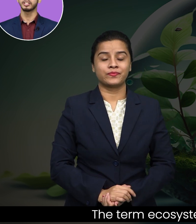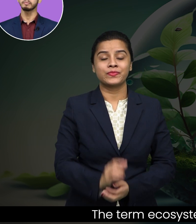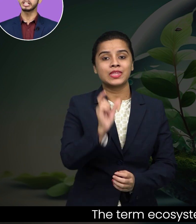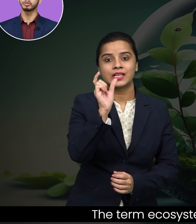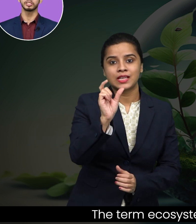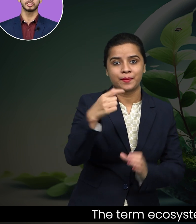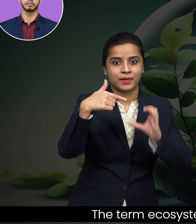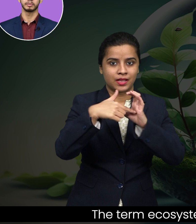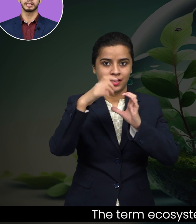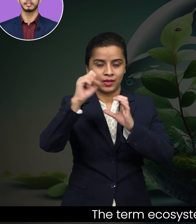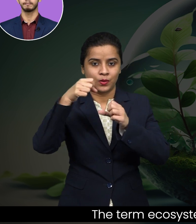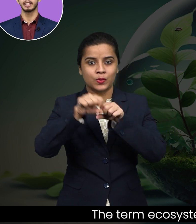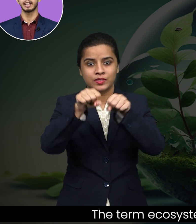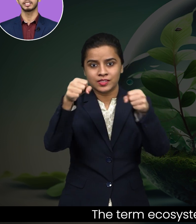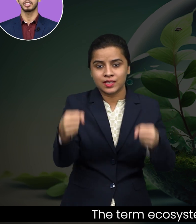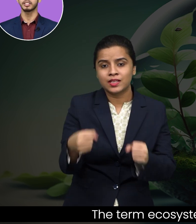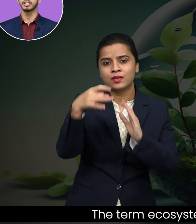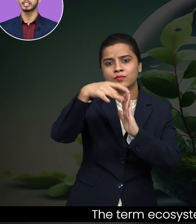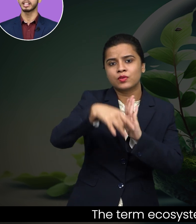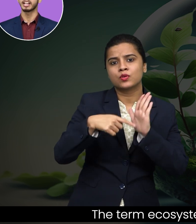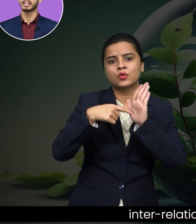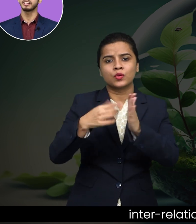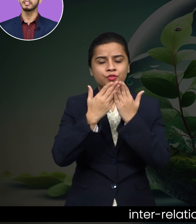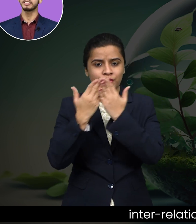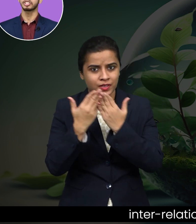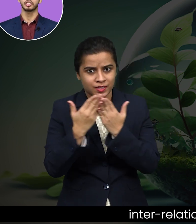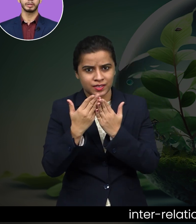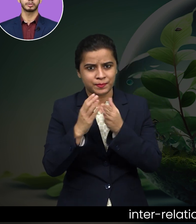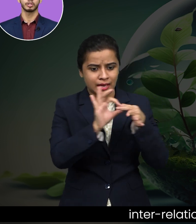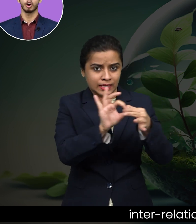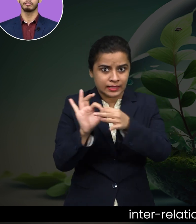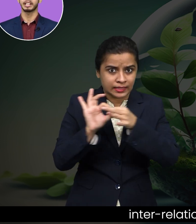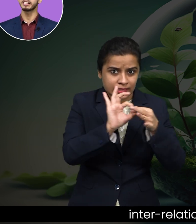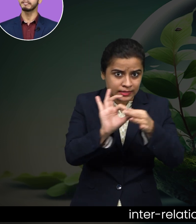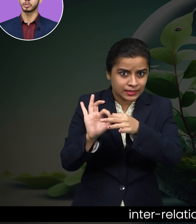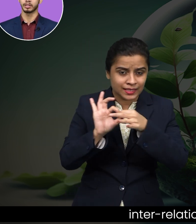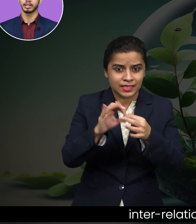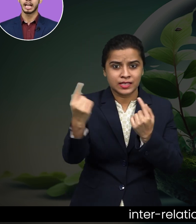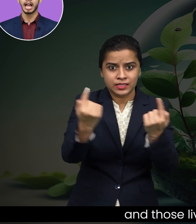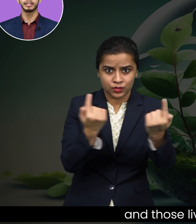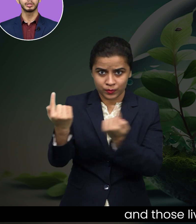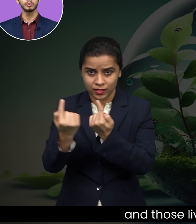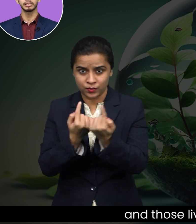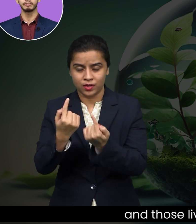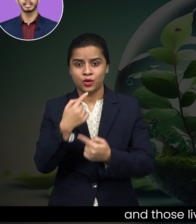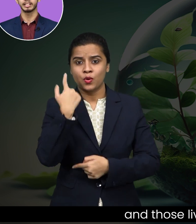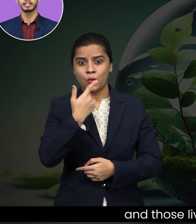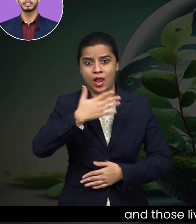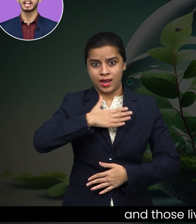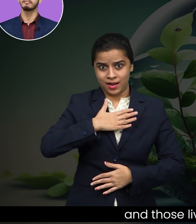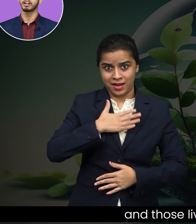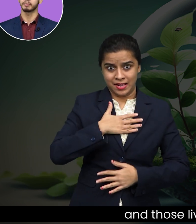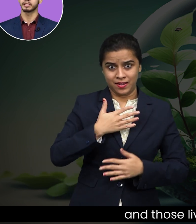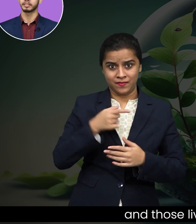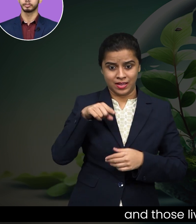The term ecosystem is defined as studying the interrelationships of an individual and those living in